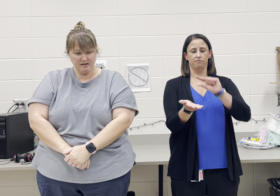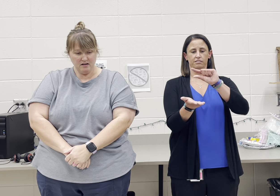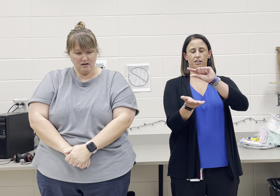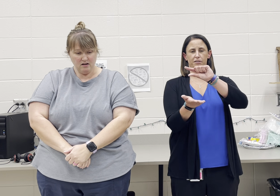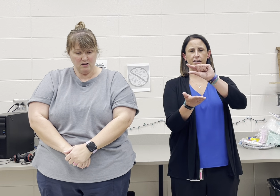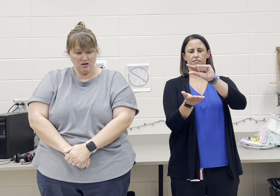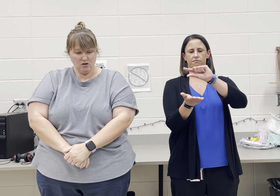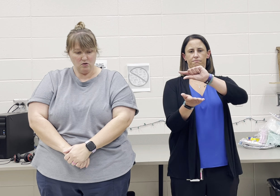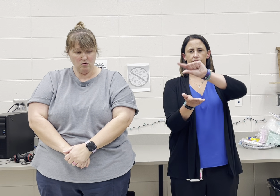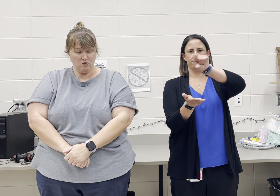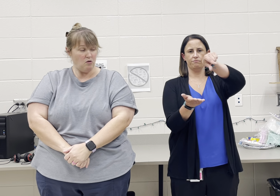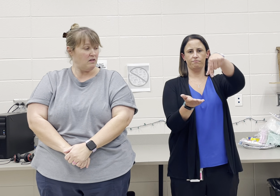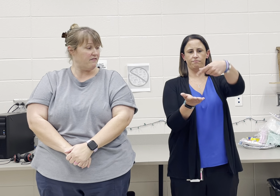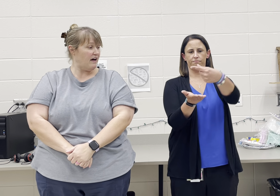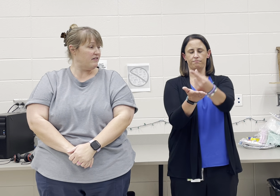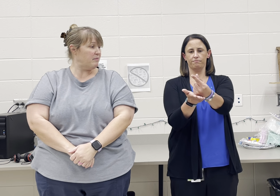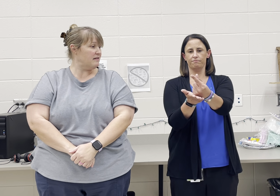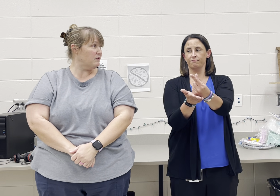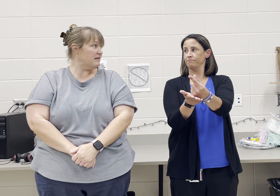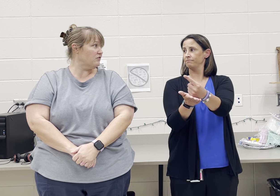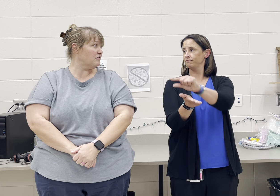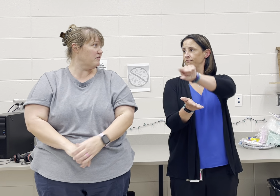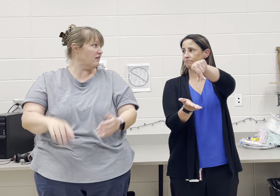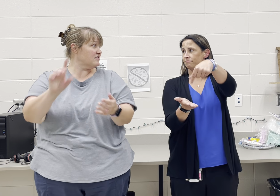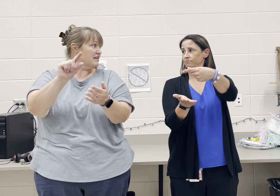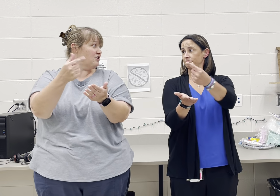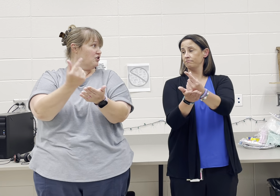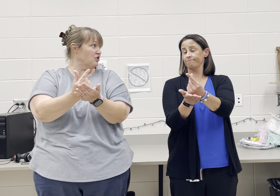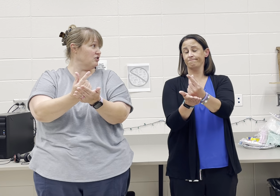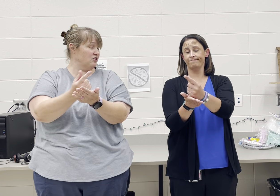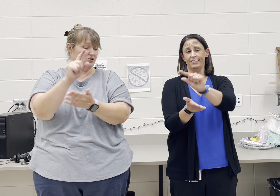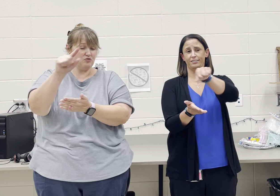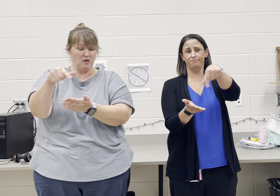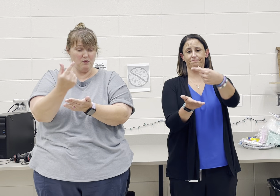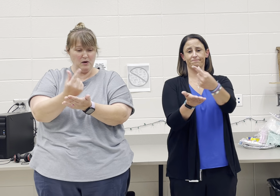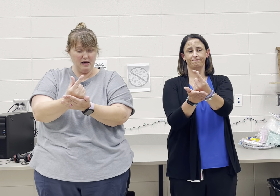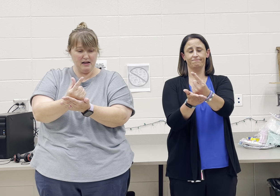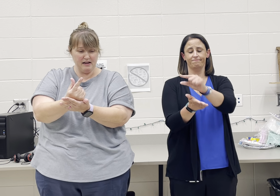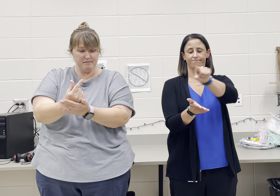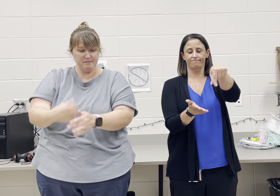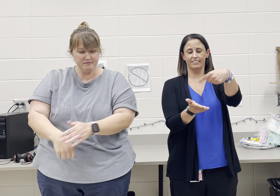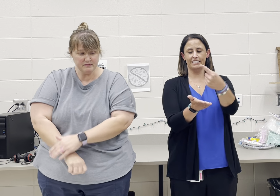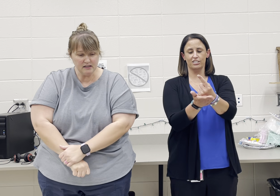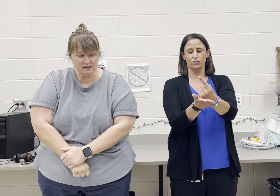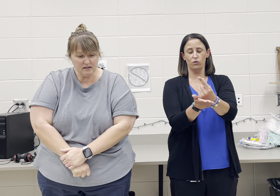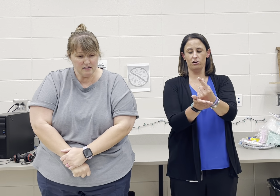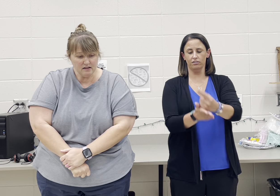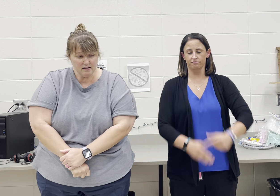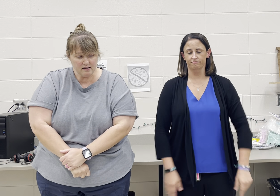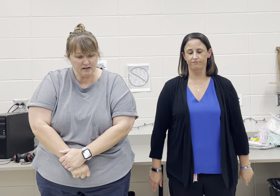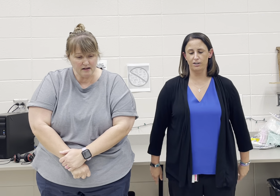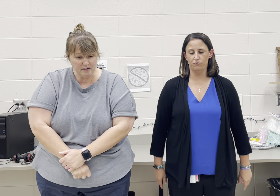dominant hand. Ooh, only 5 and a piece weeks for some of our seniors. Yeah. What? And it's so long. Yeah.